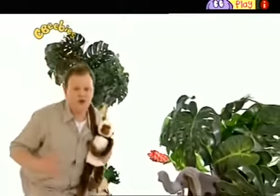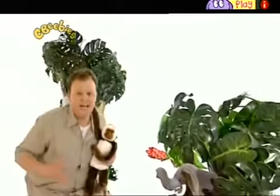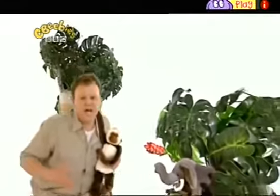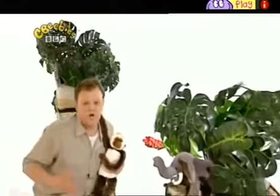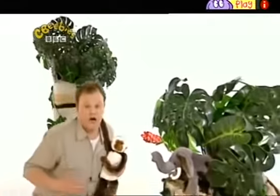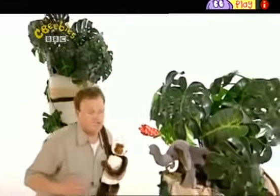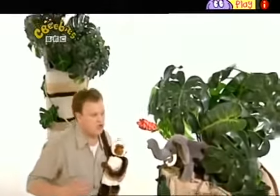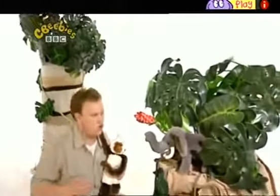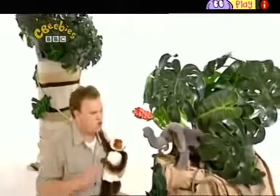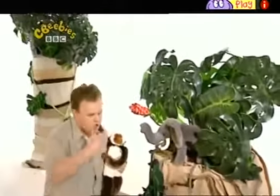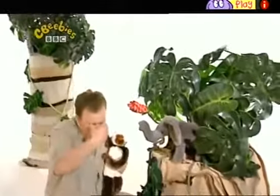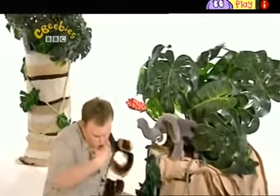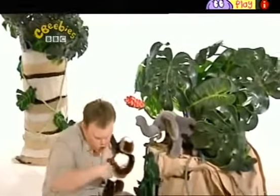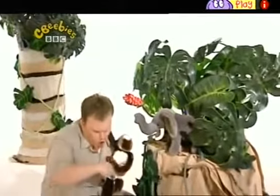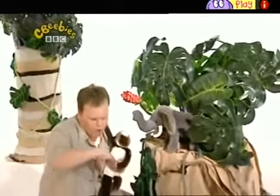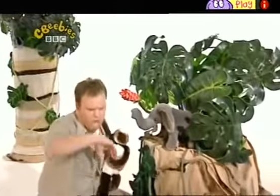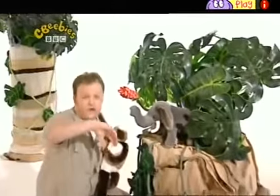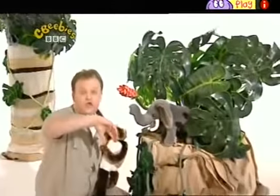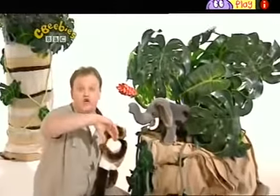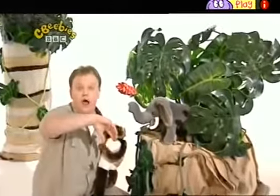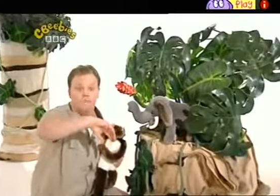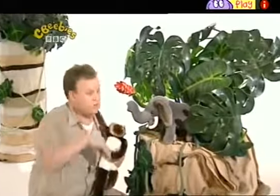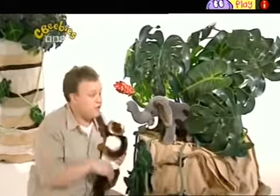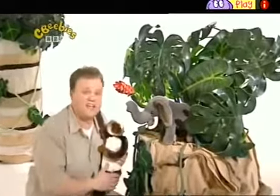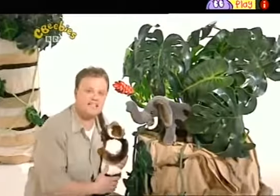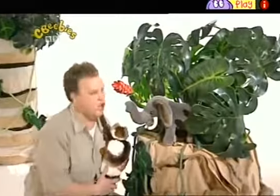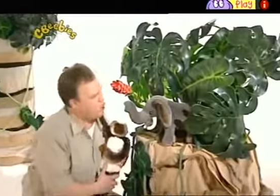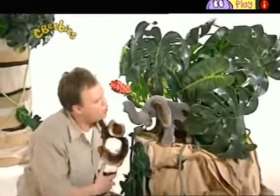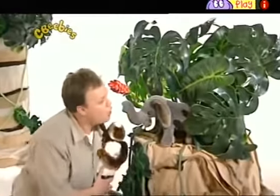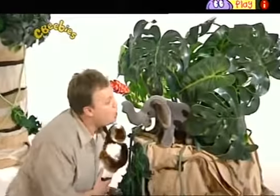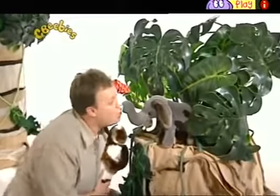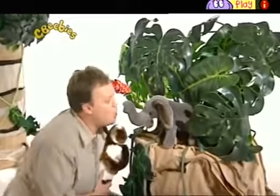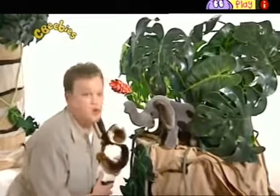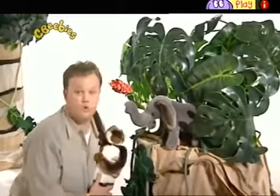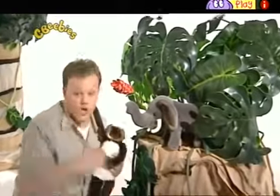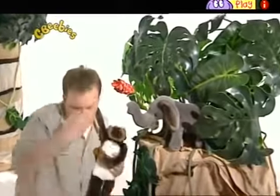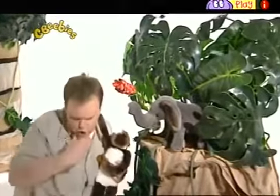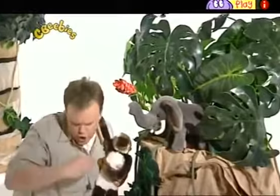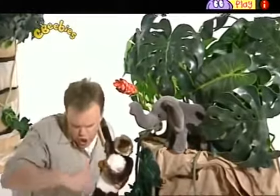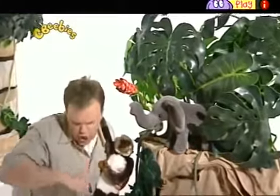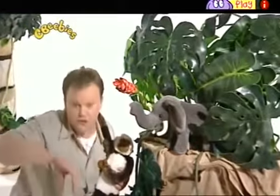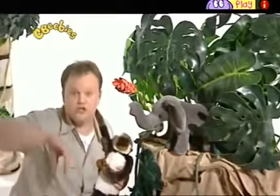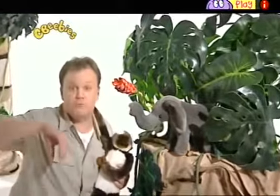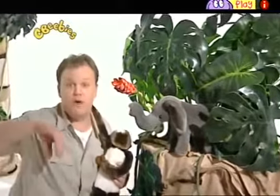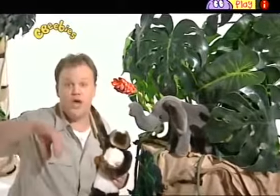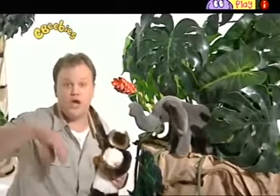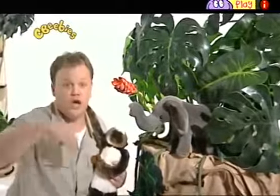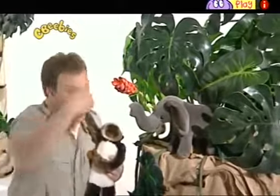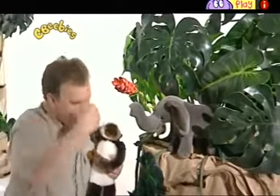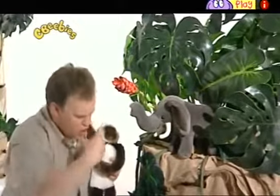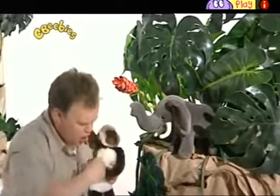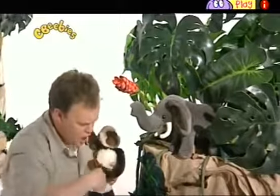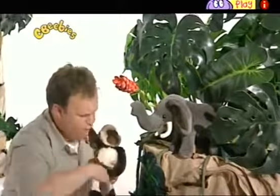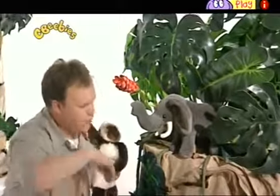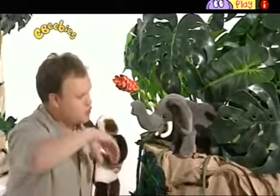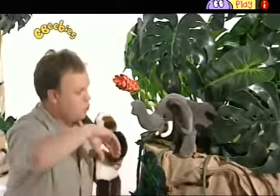green grass grows, the elephant tramps with his long, long nose. The elephant's big, the elephant's